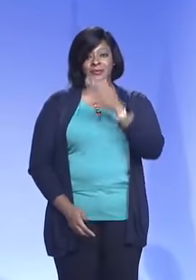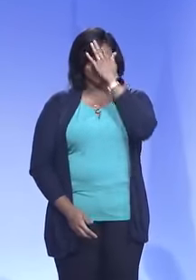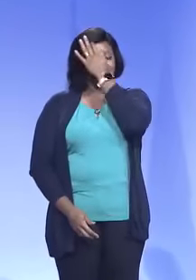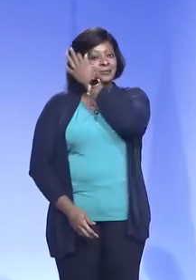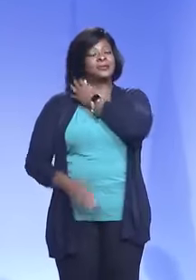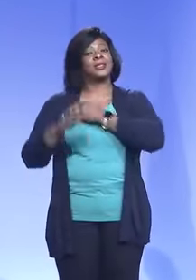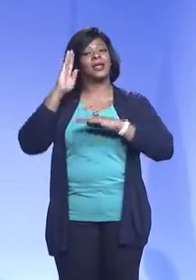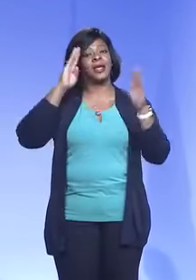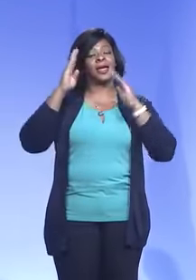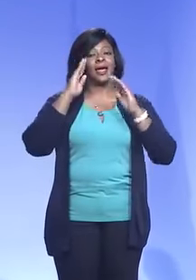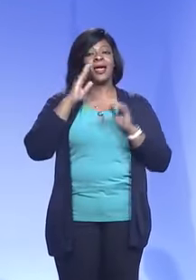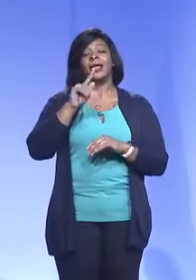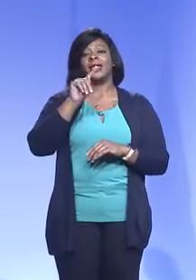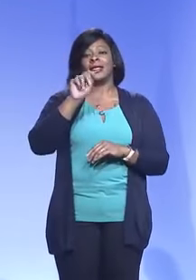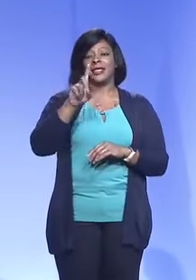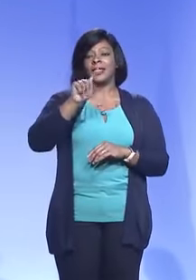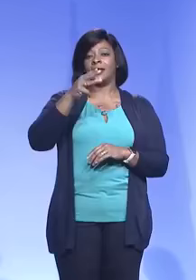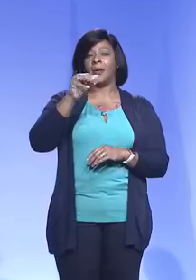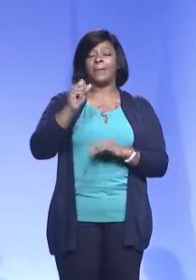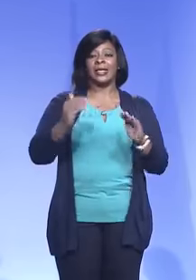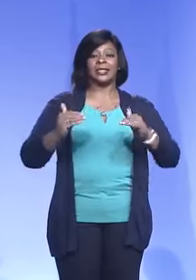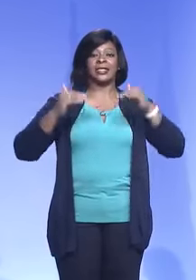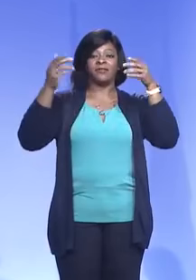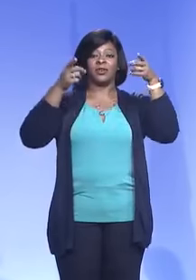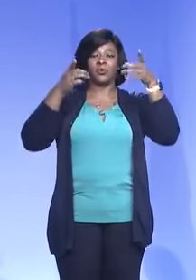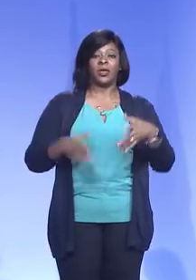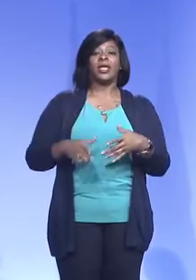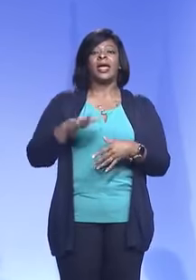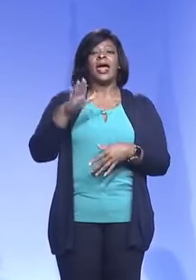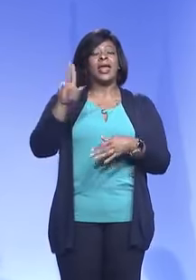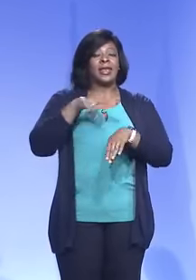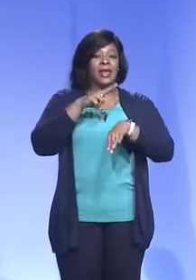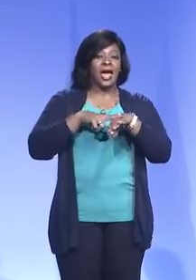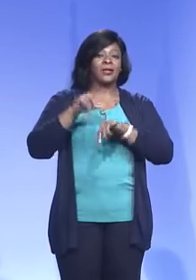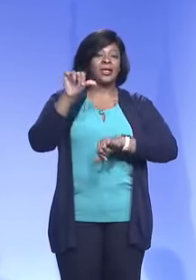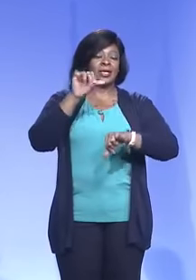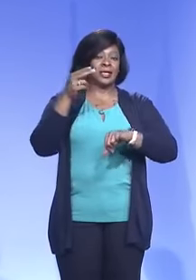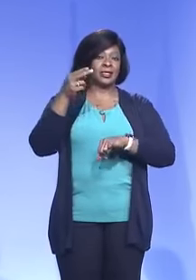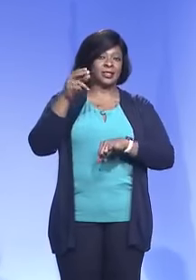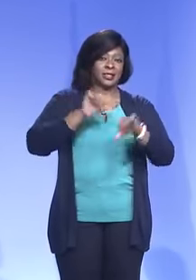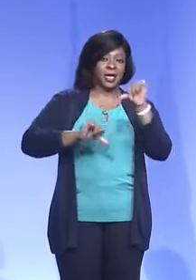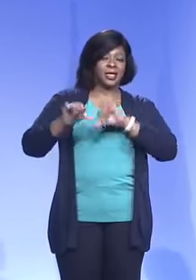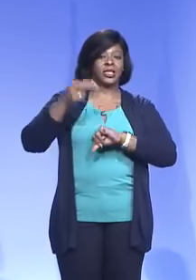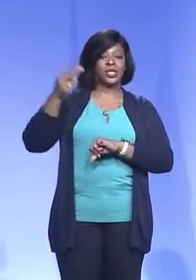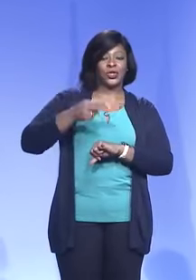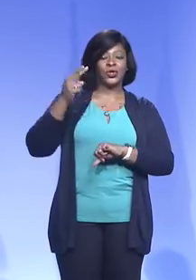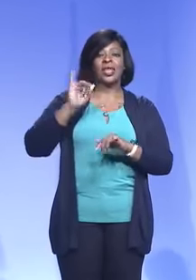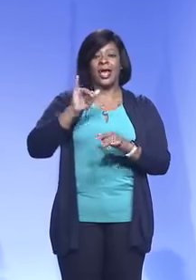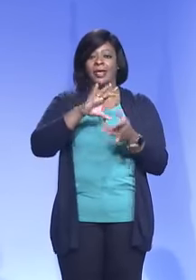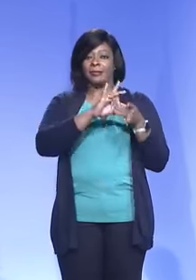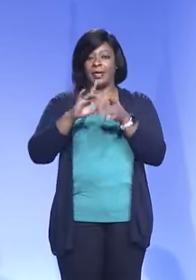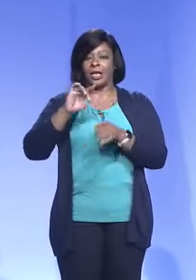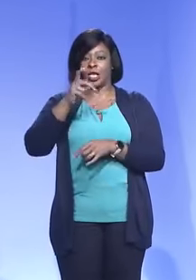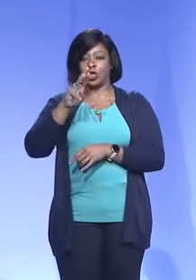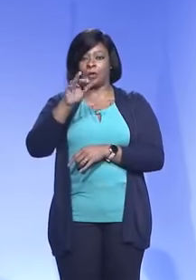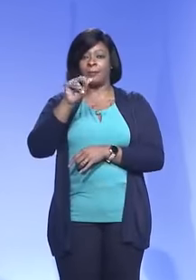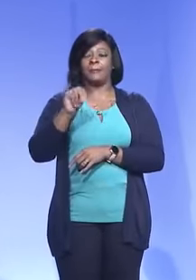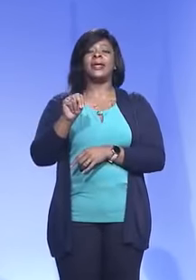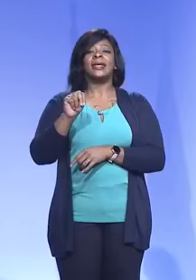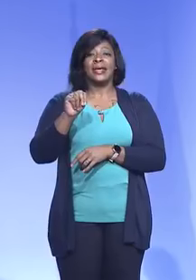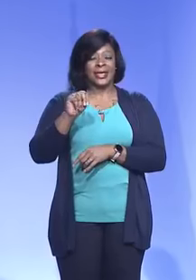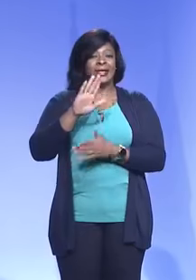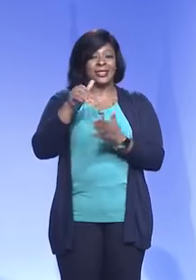Hi, I'm Kevin Thompson, the Executive Director of what we're now calling Museum of Science and History, which encompasses both Lichterman Nature Center and the Pink Palace. And Mayor,